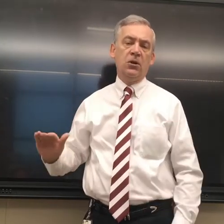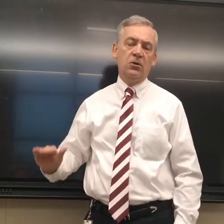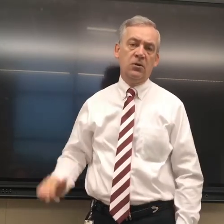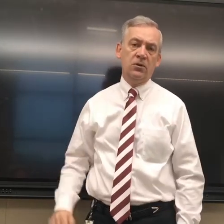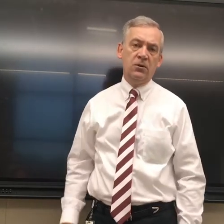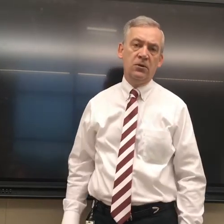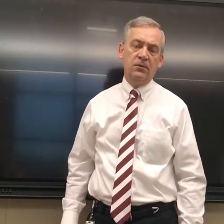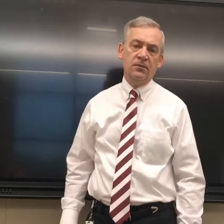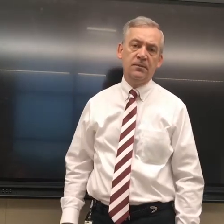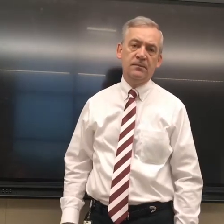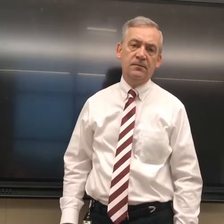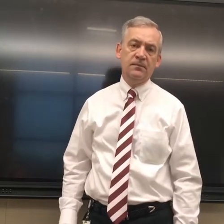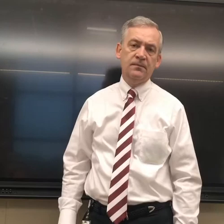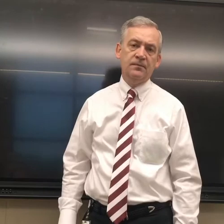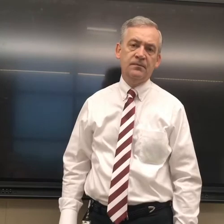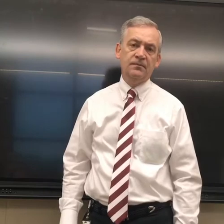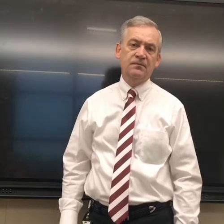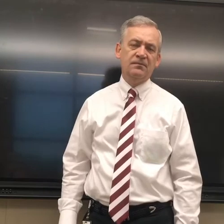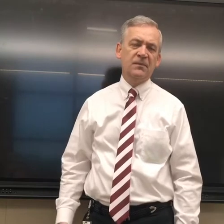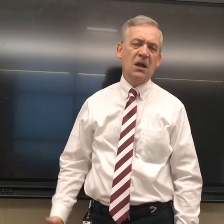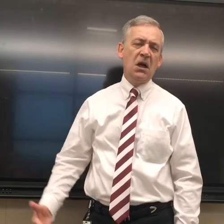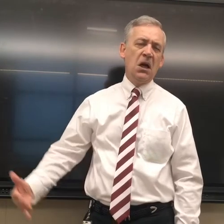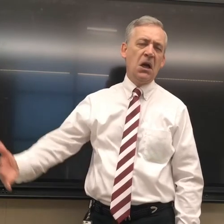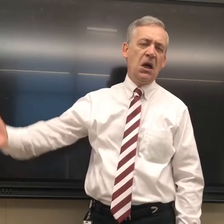Years ago in Miss Lottie's yard.